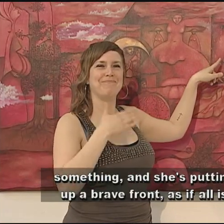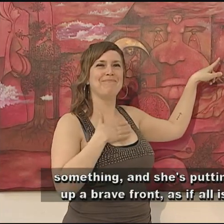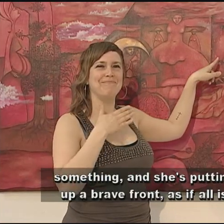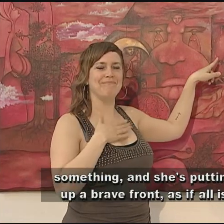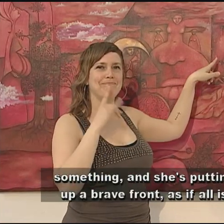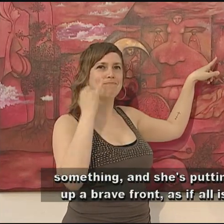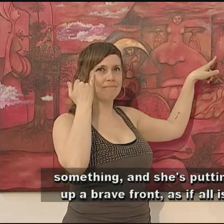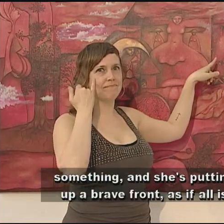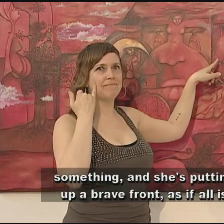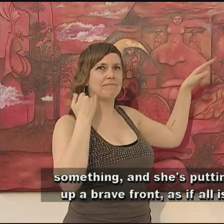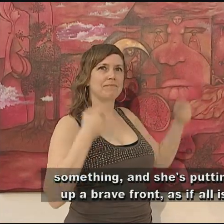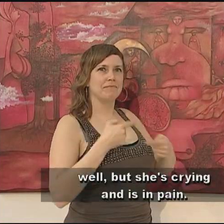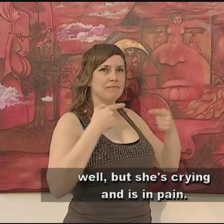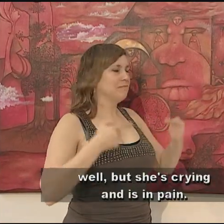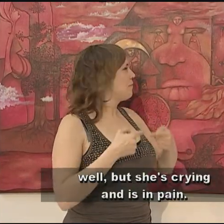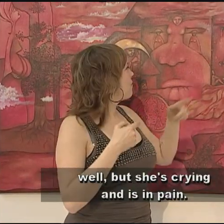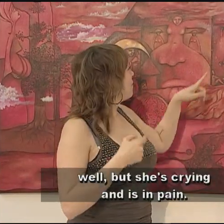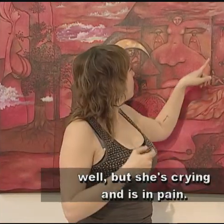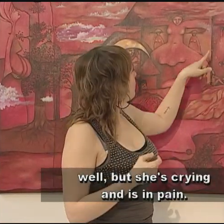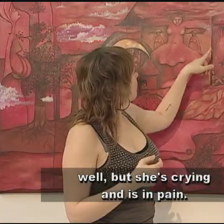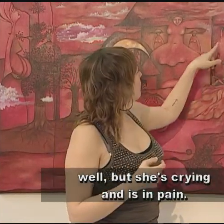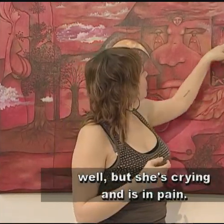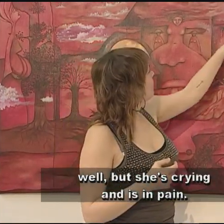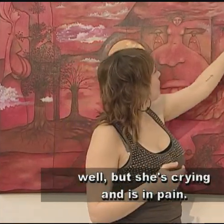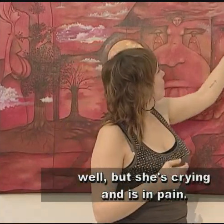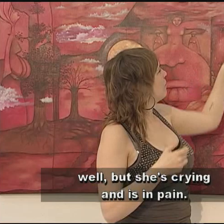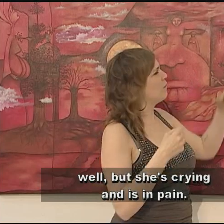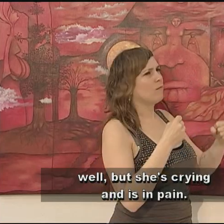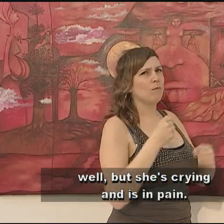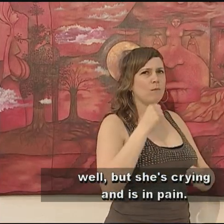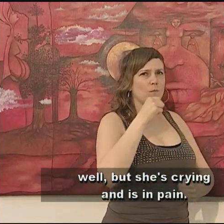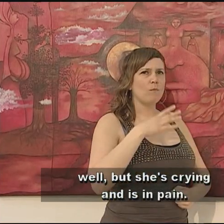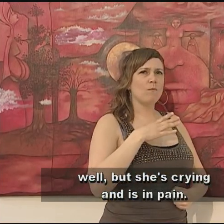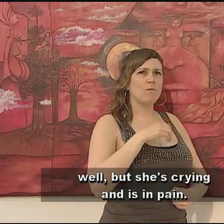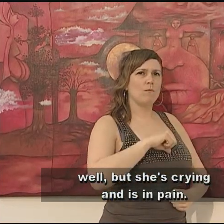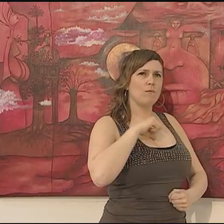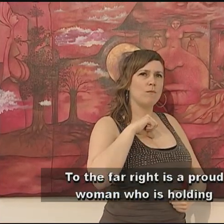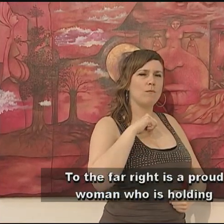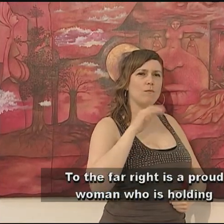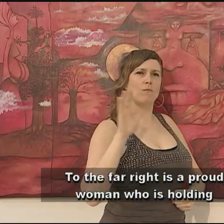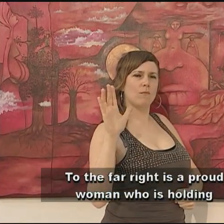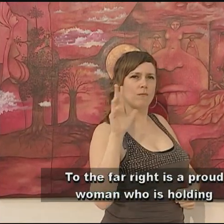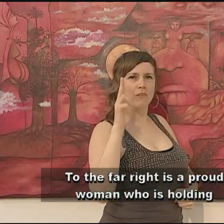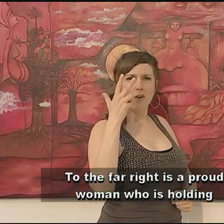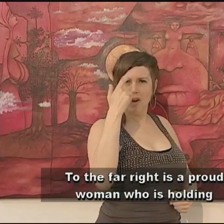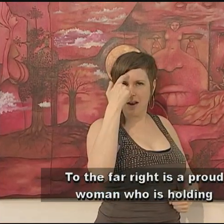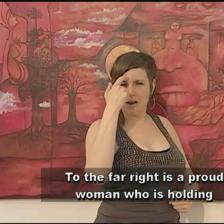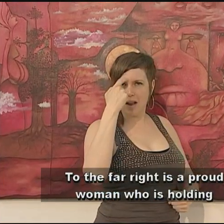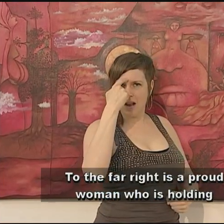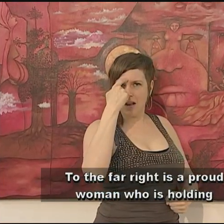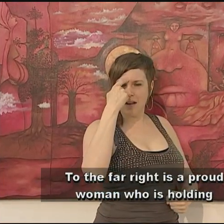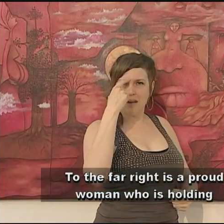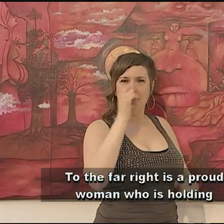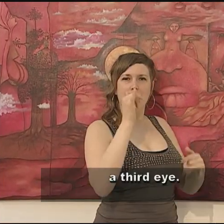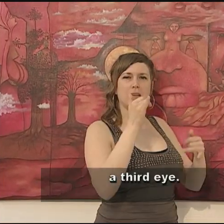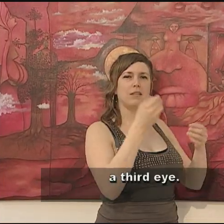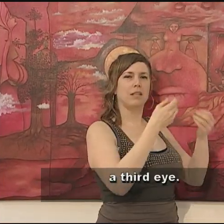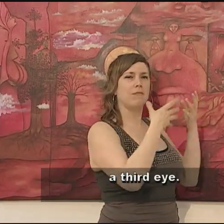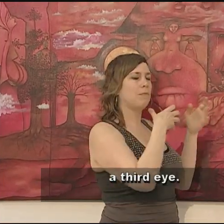something, and she's putting up a brave front, as if all is well, but she's crying and is in pain. To the far right is a proud woman who is